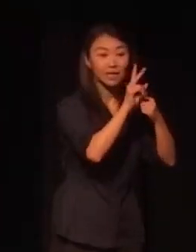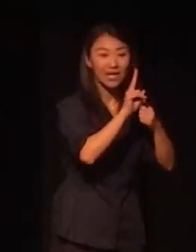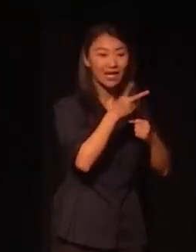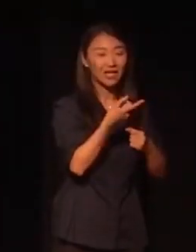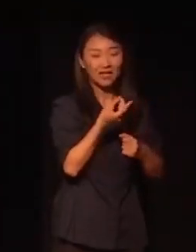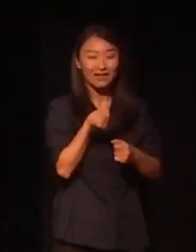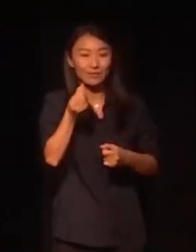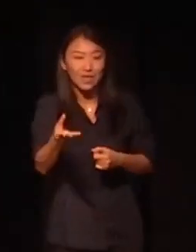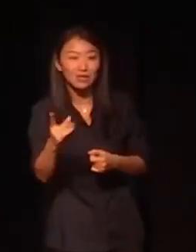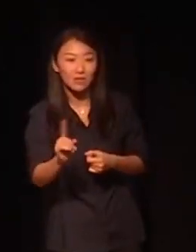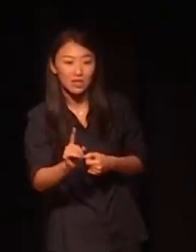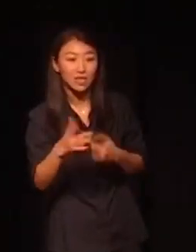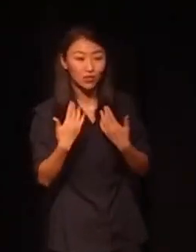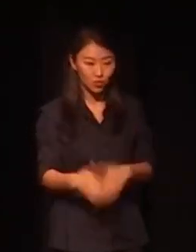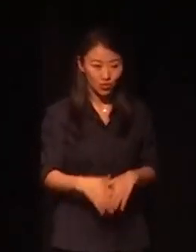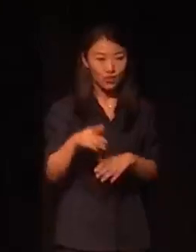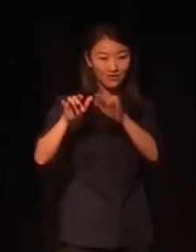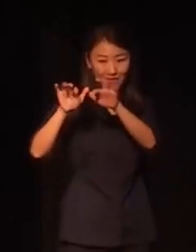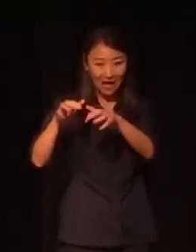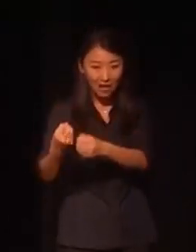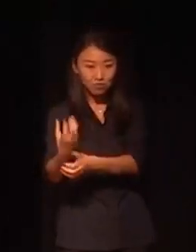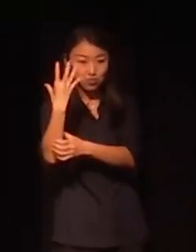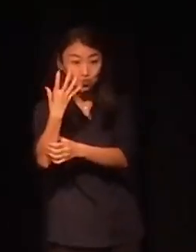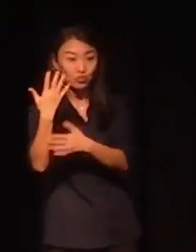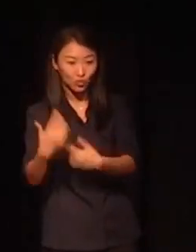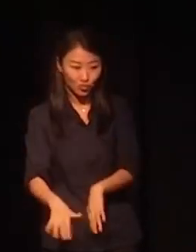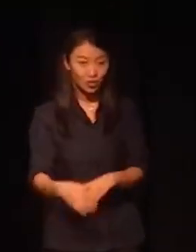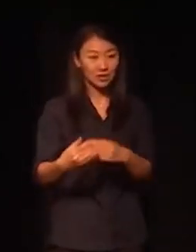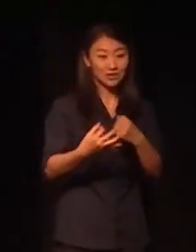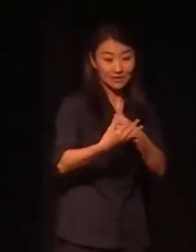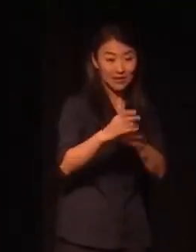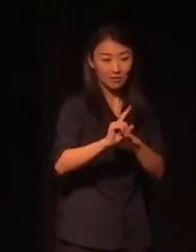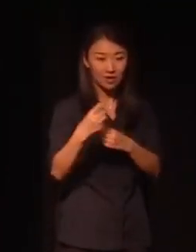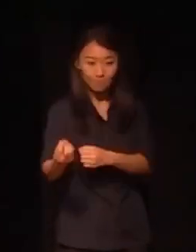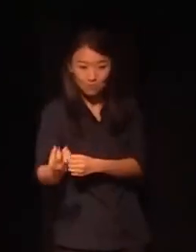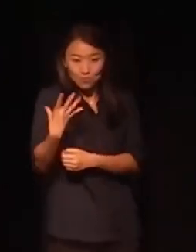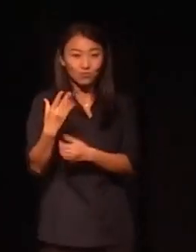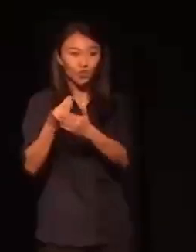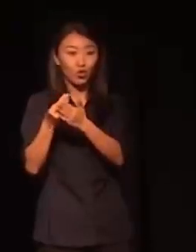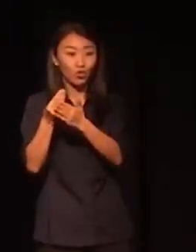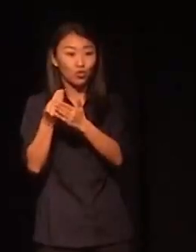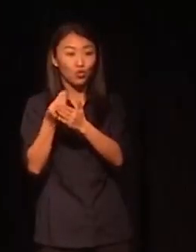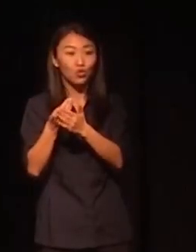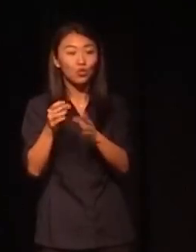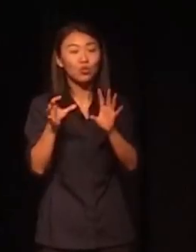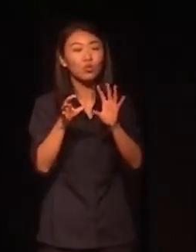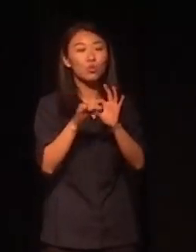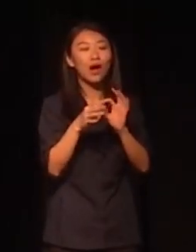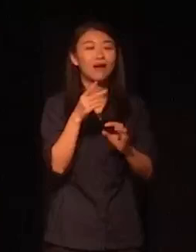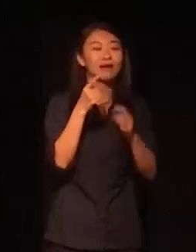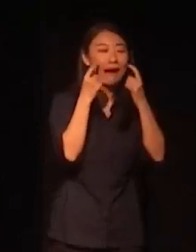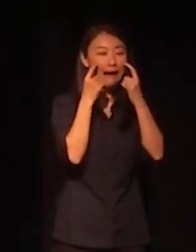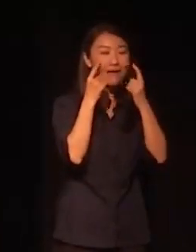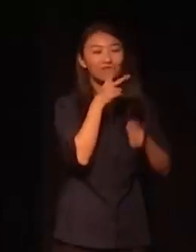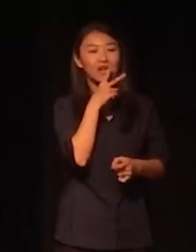2 will be text out. Part 3 will be image out. This is about visual translation. But we think that